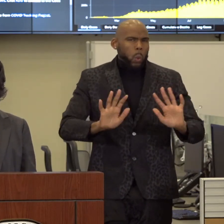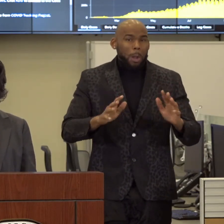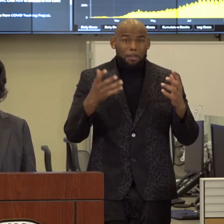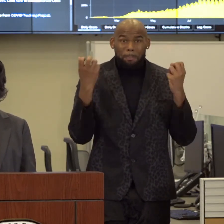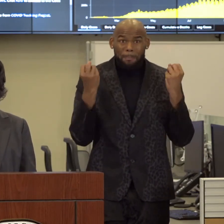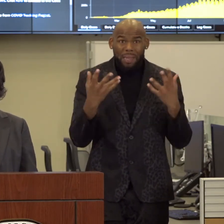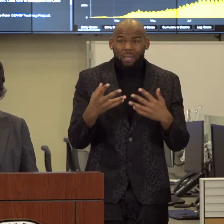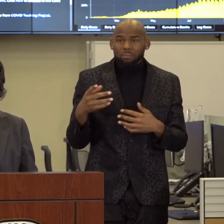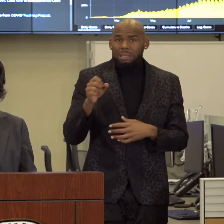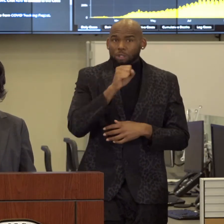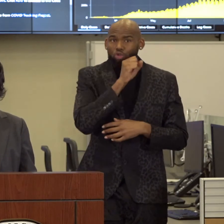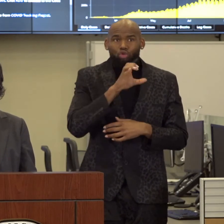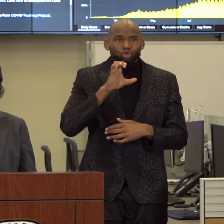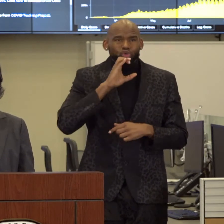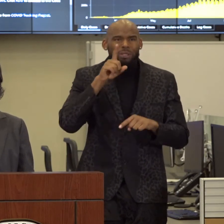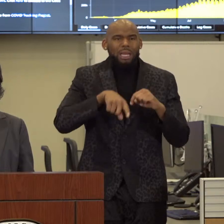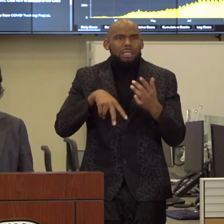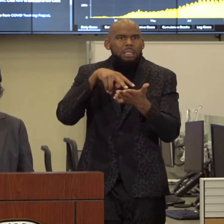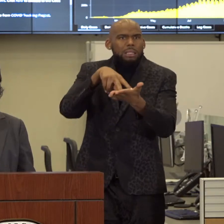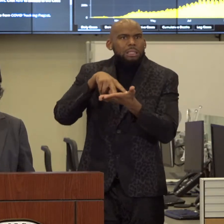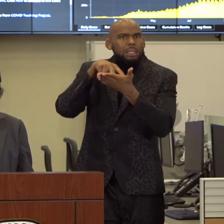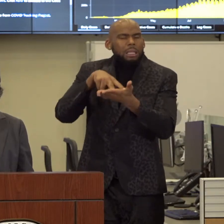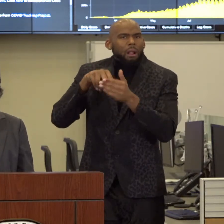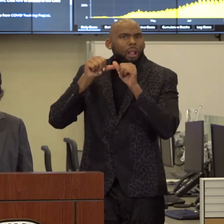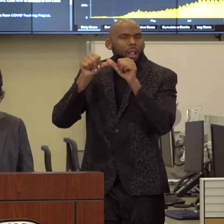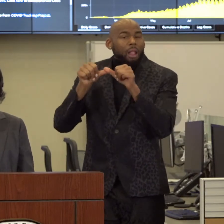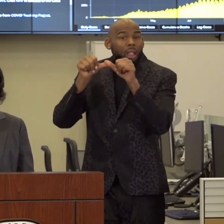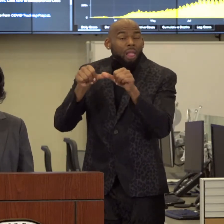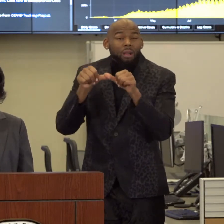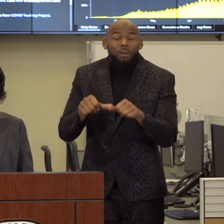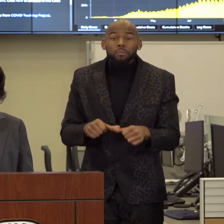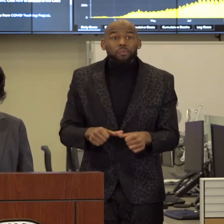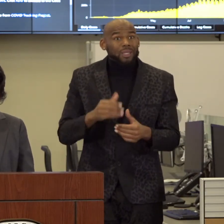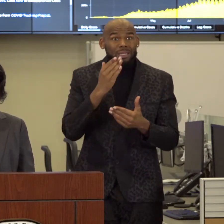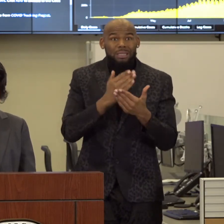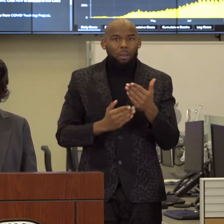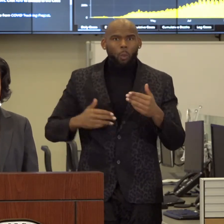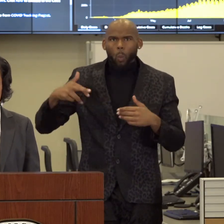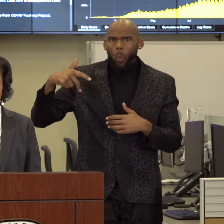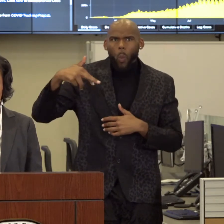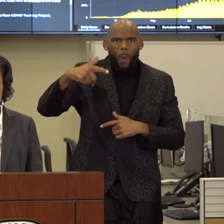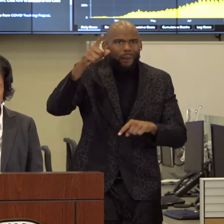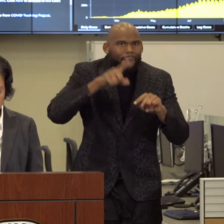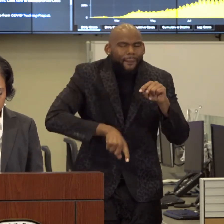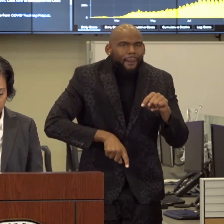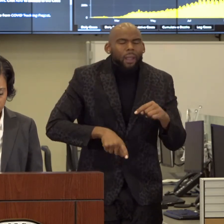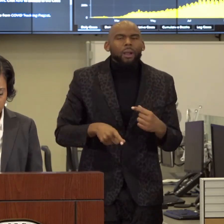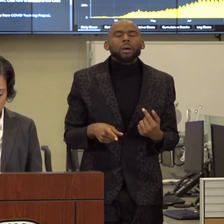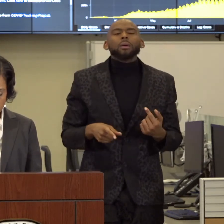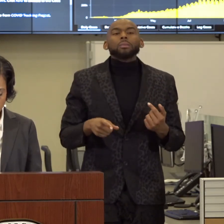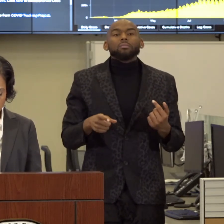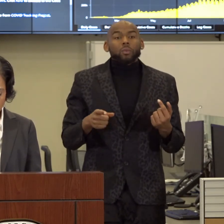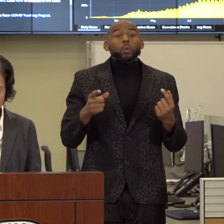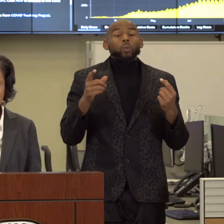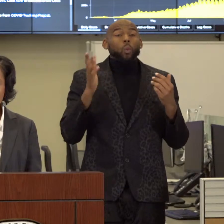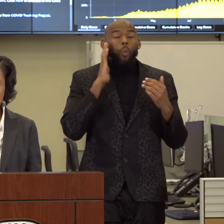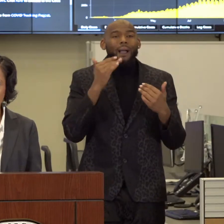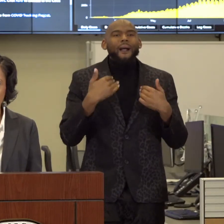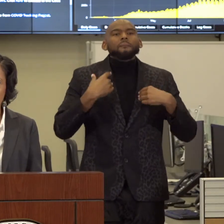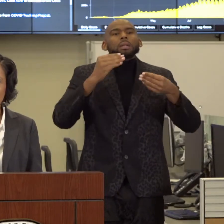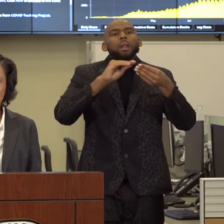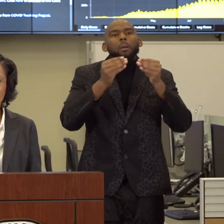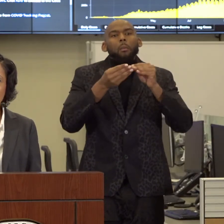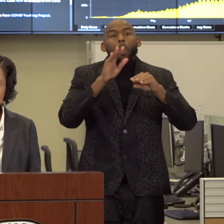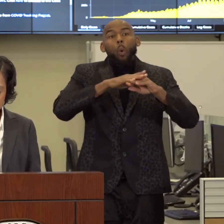whom are not able to stand for long periods of time, some of whom are not mobile. So what we will do is to place a number on their